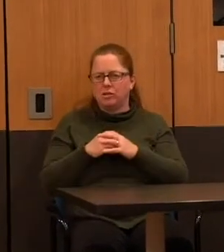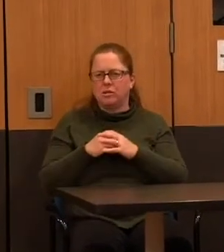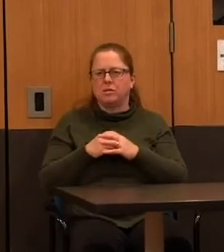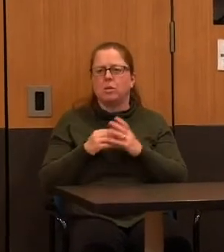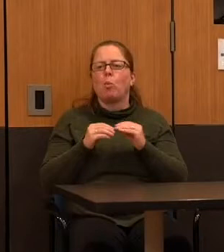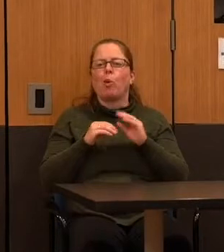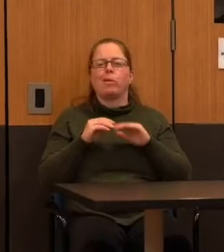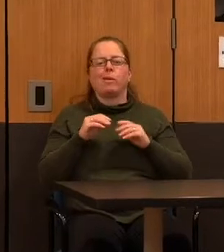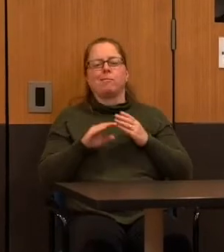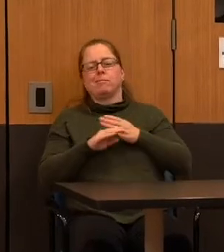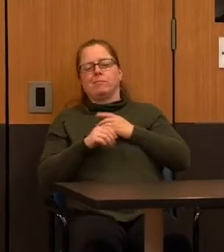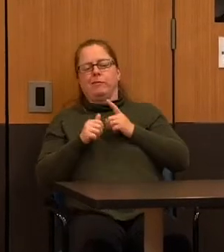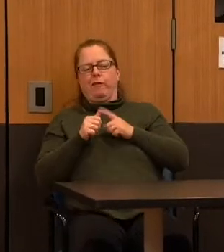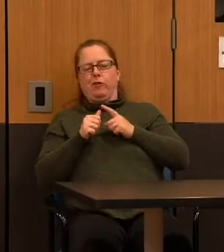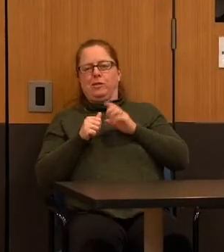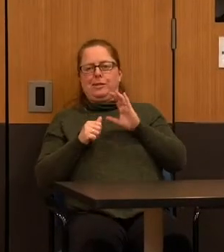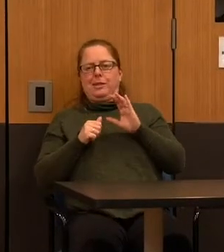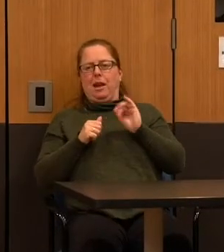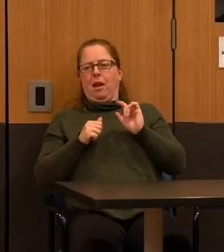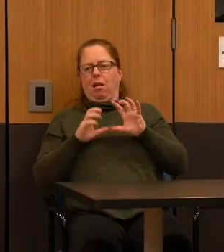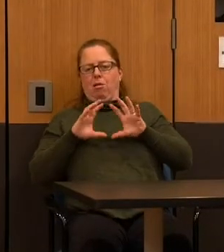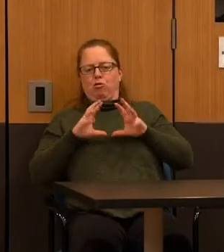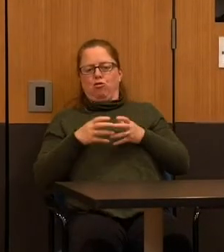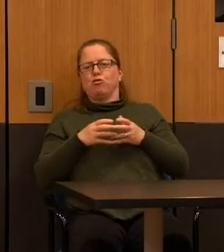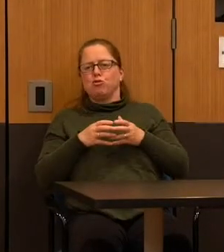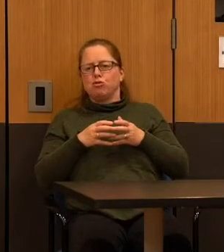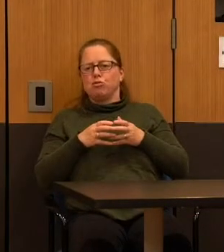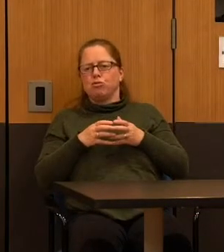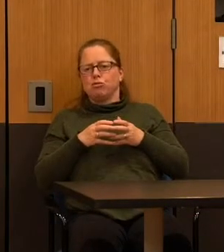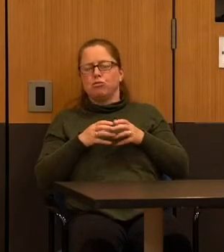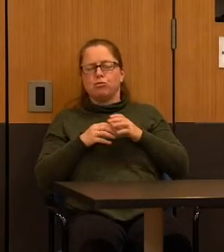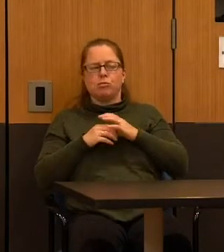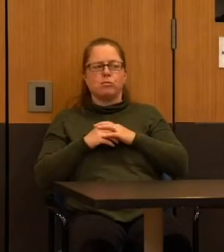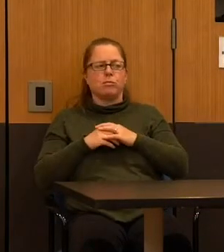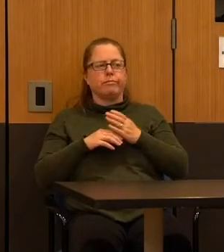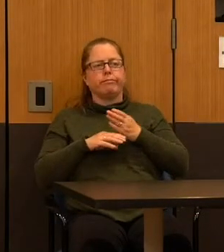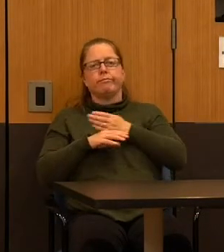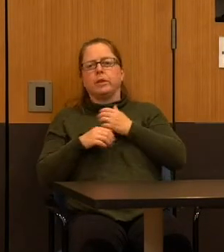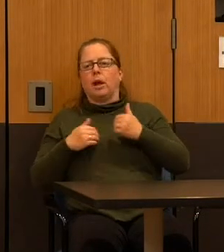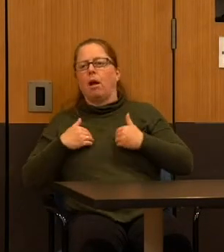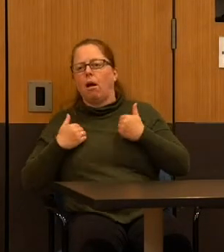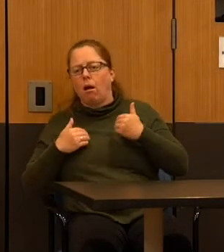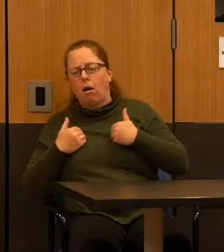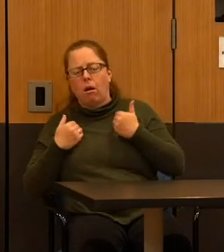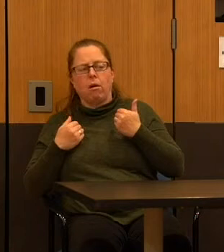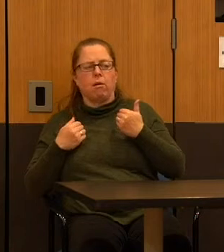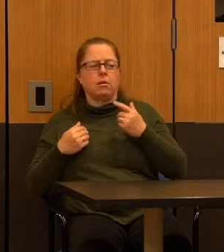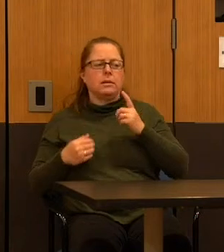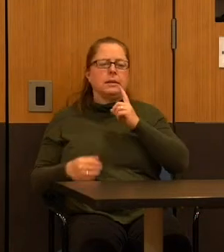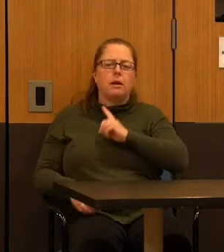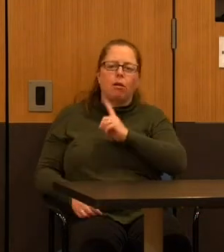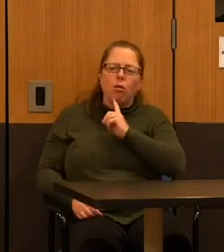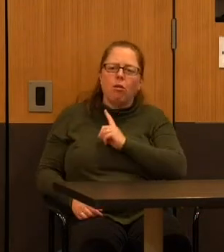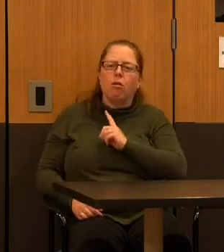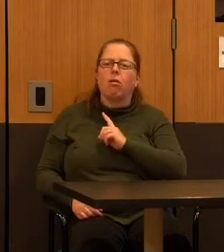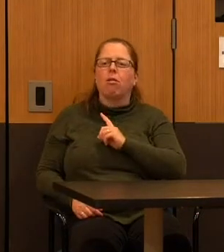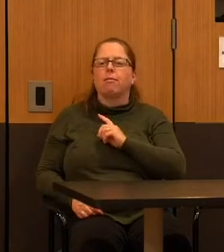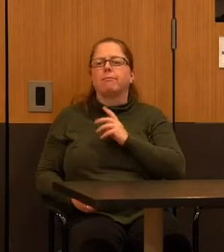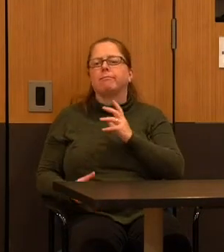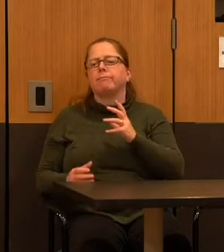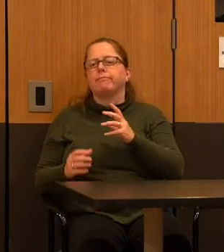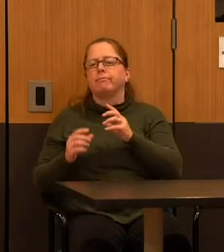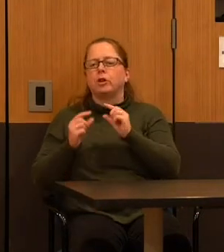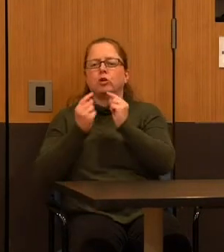sort of CIL crew that tended to include, you know, young single people or sort of